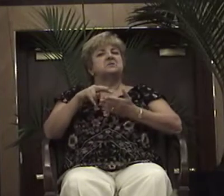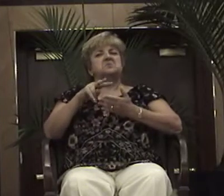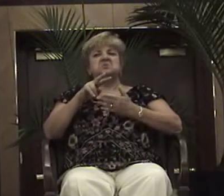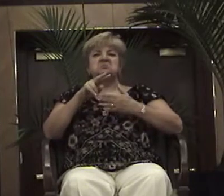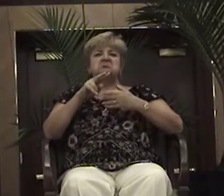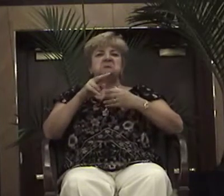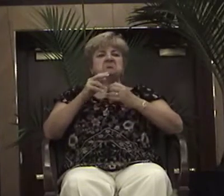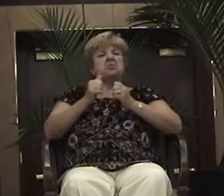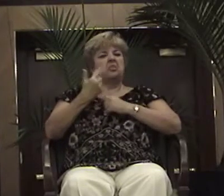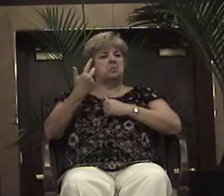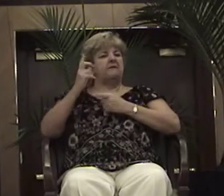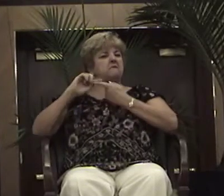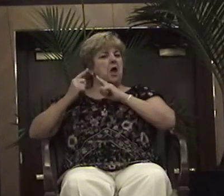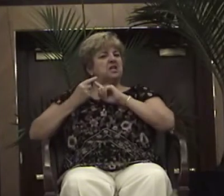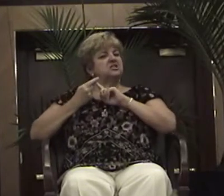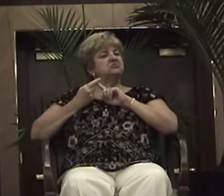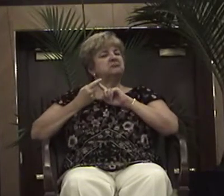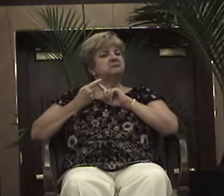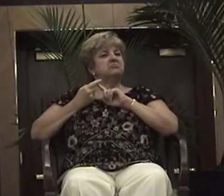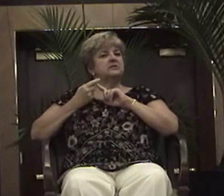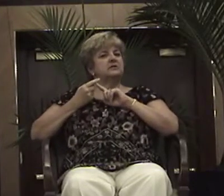of my buddies on a Friday.